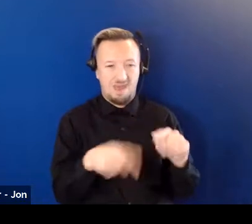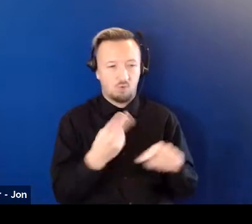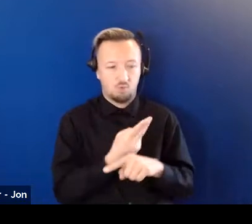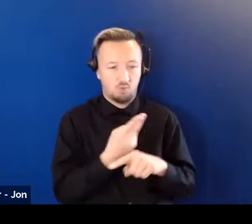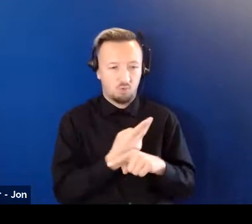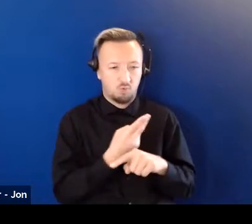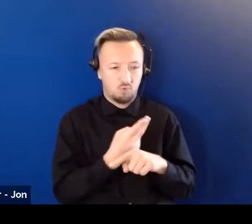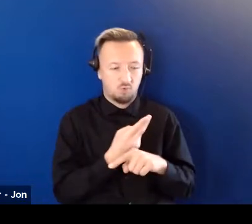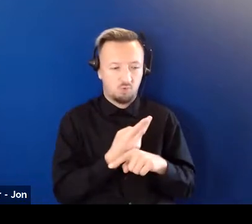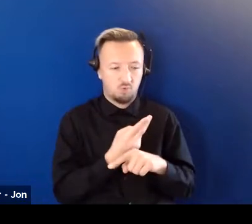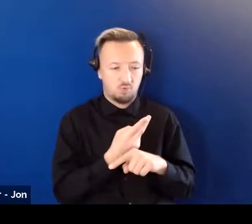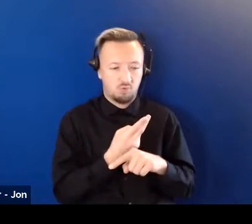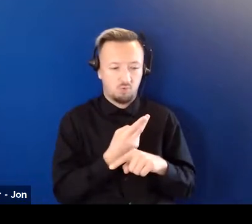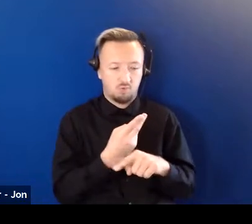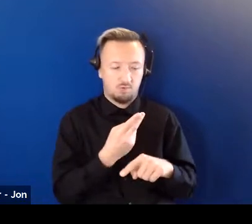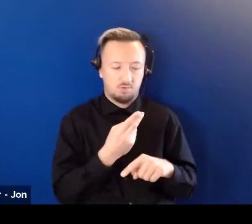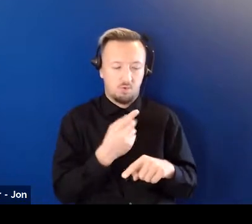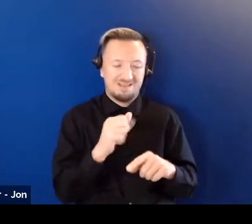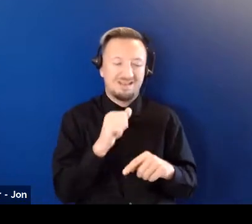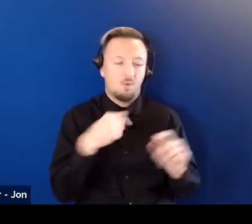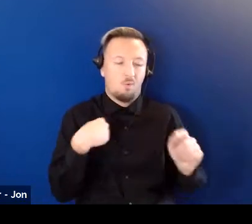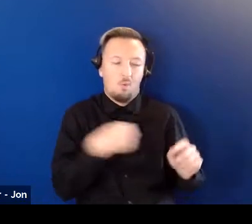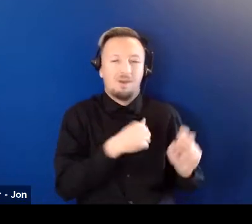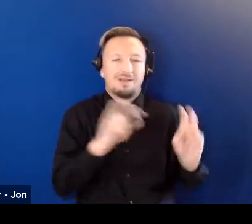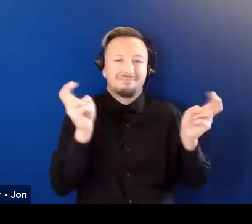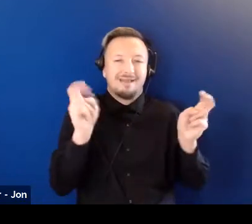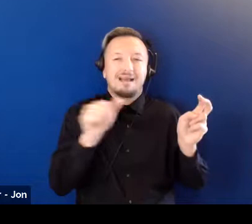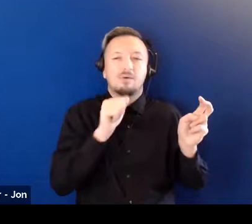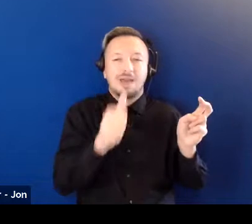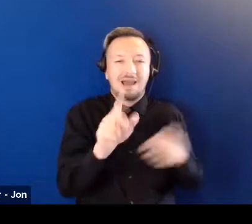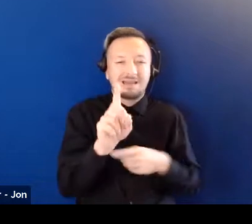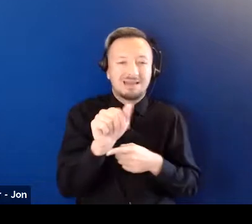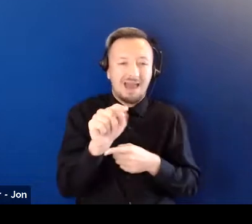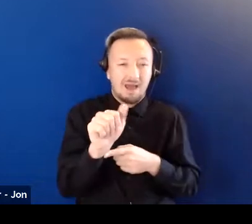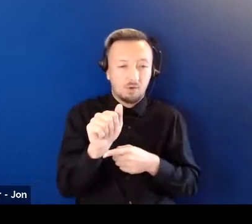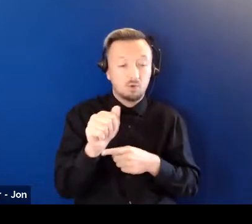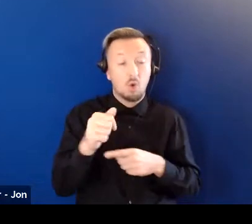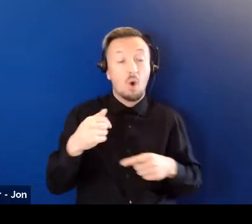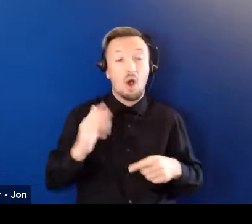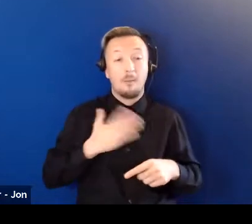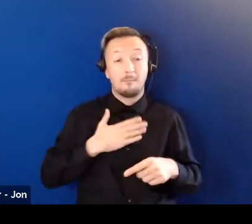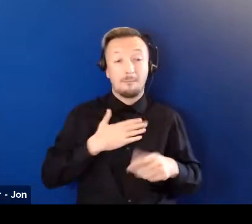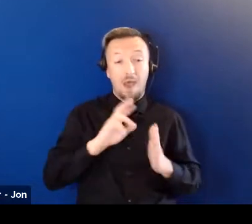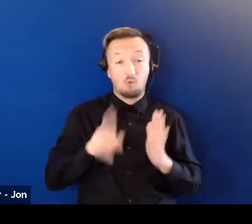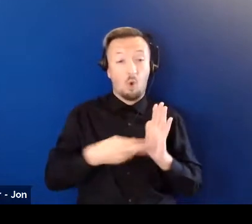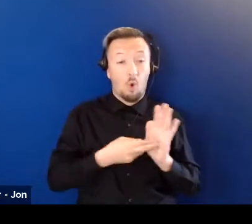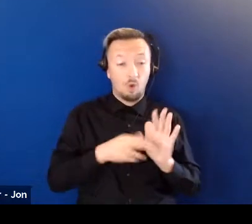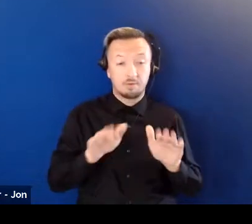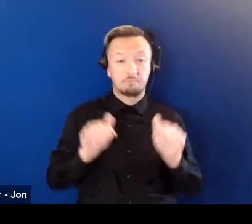source. So we're kind of set back and doing